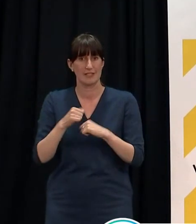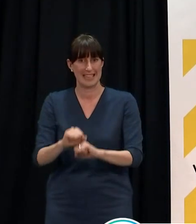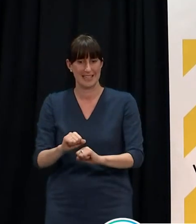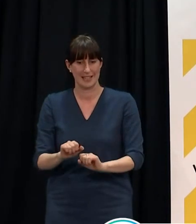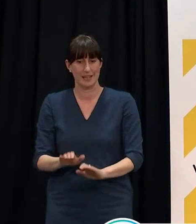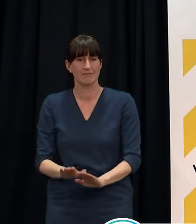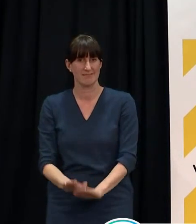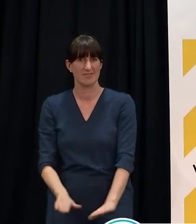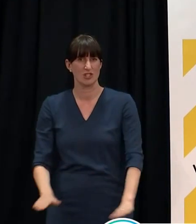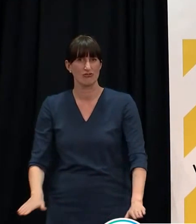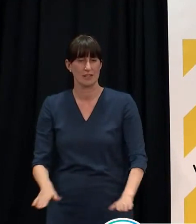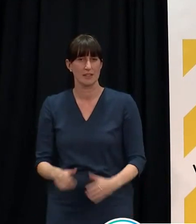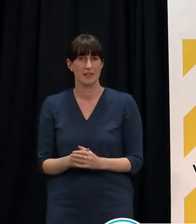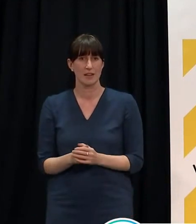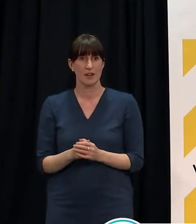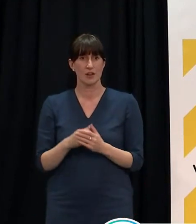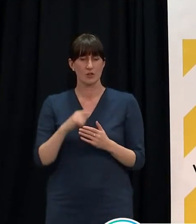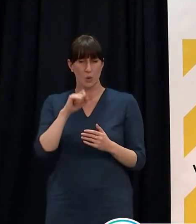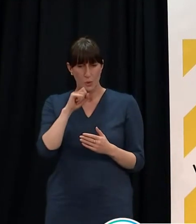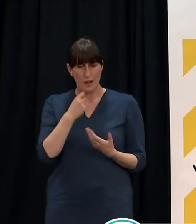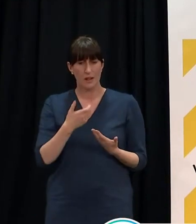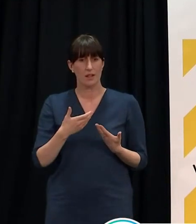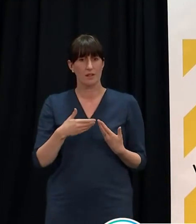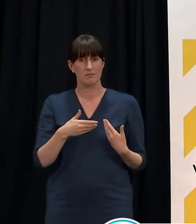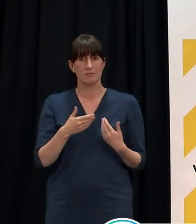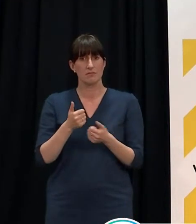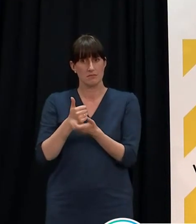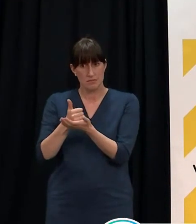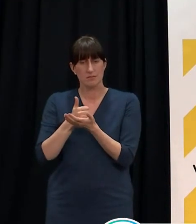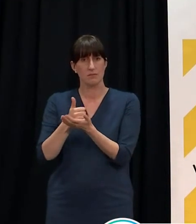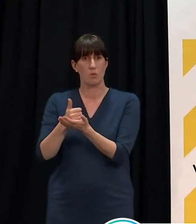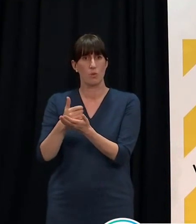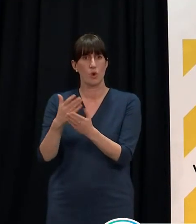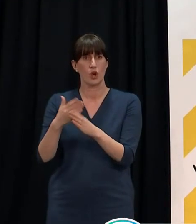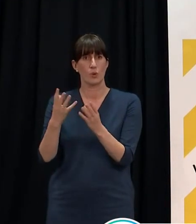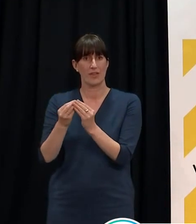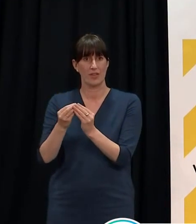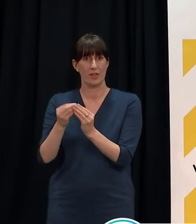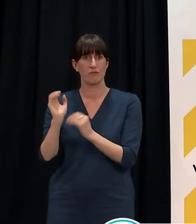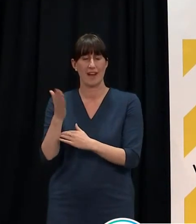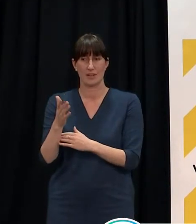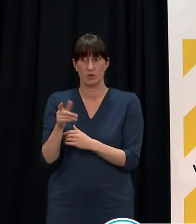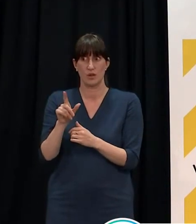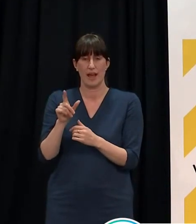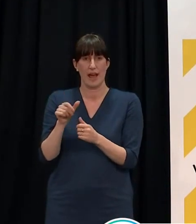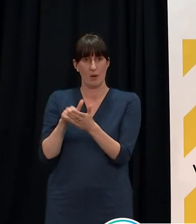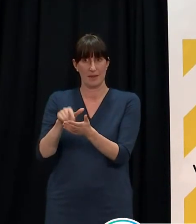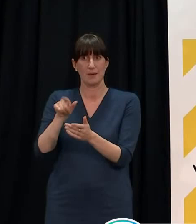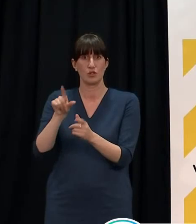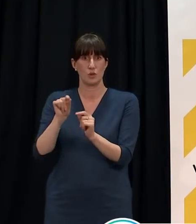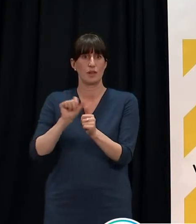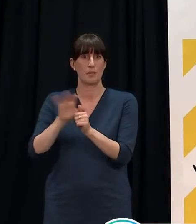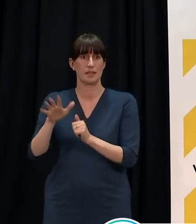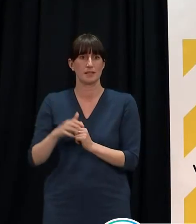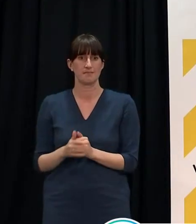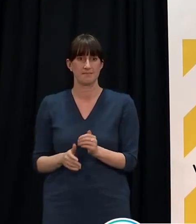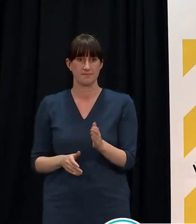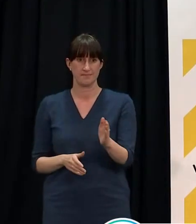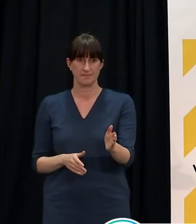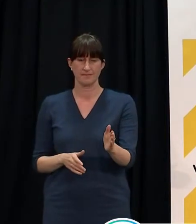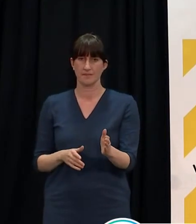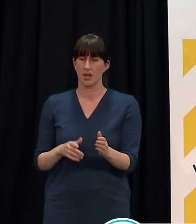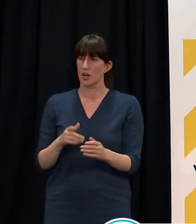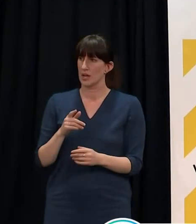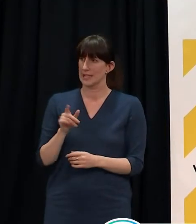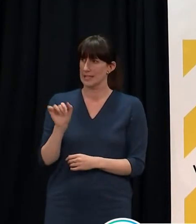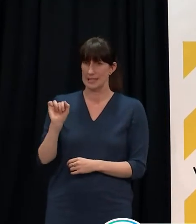providers to support them to deliver and do what they do best. We'll come down here and then back to you, Jenna. Minister, in light of your comment yesterday that